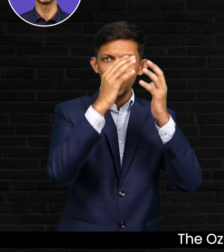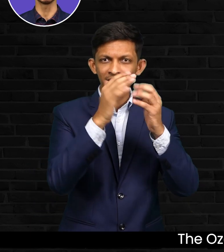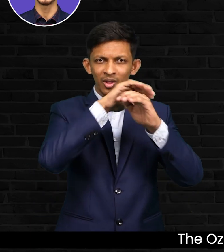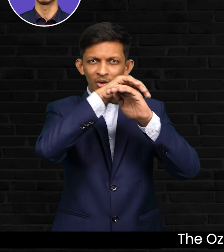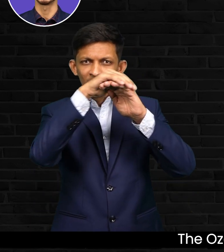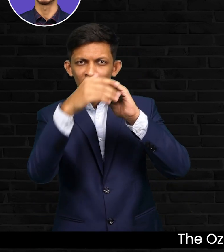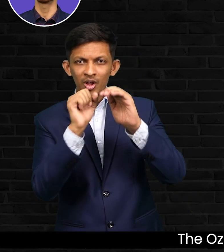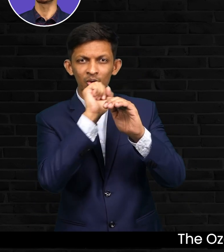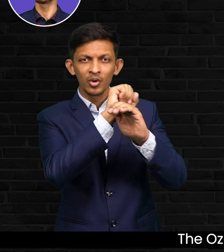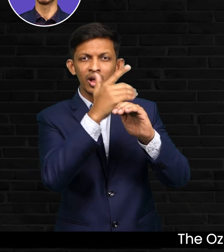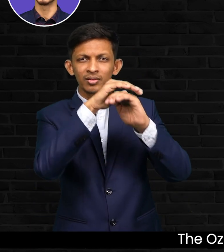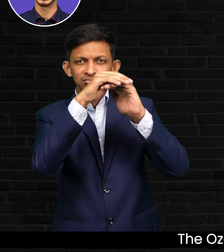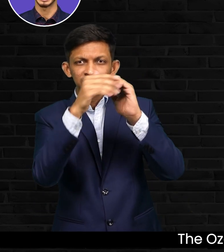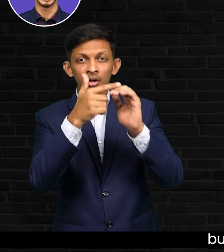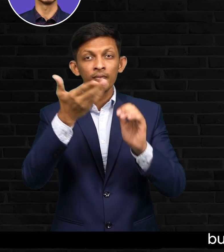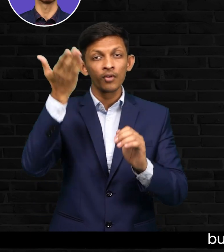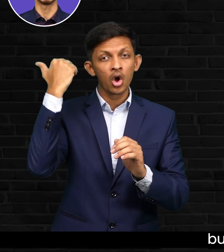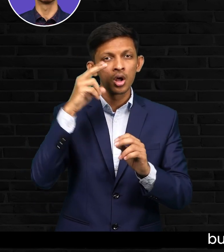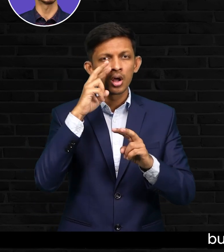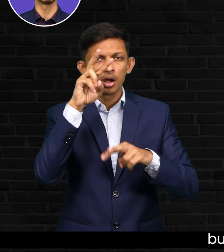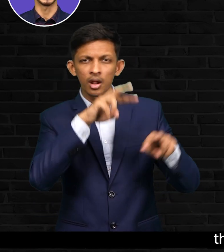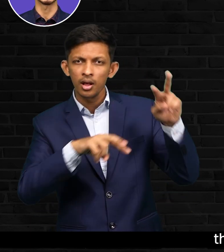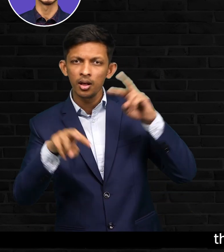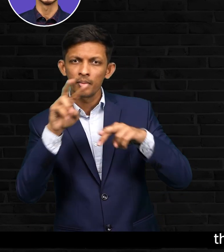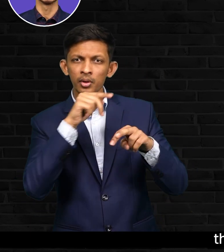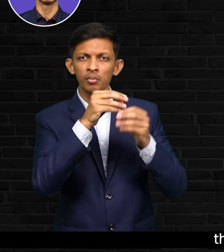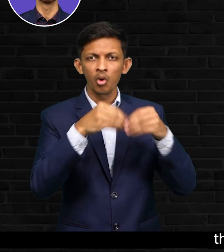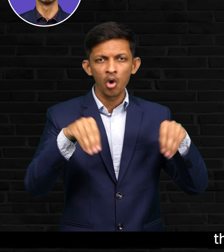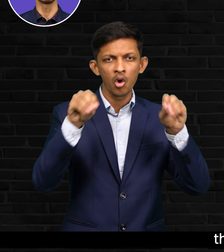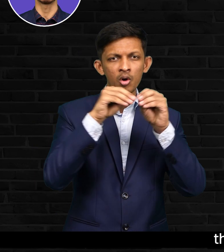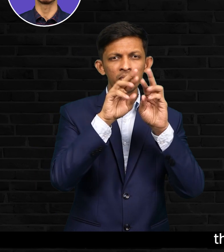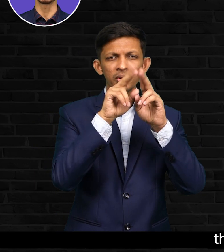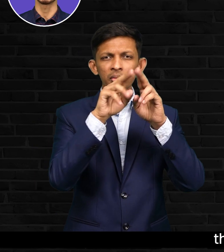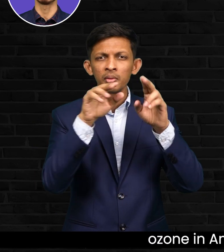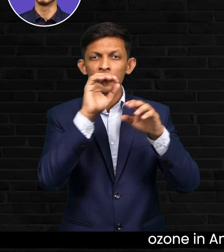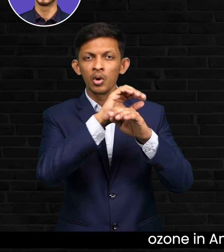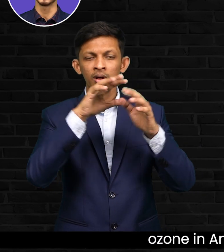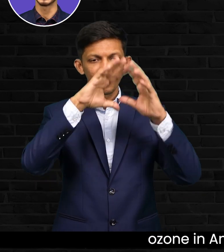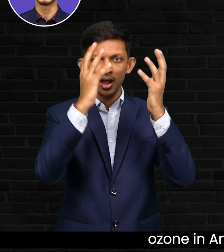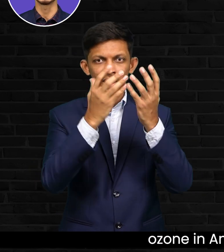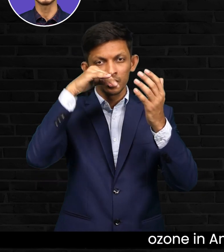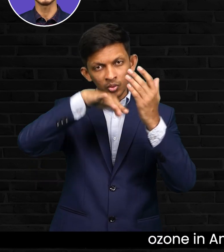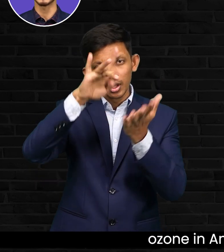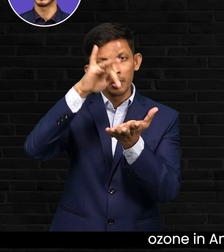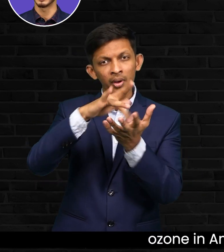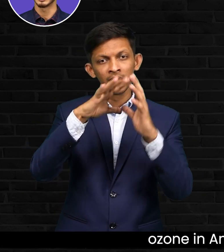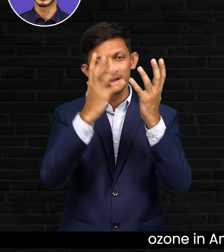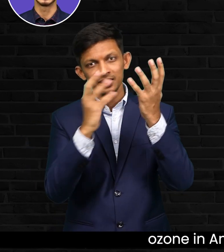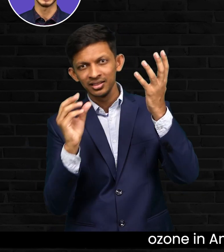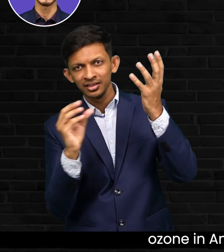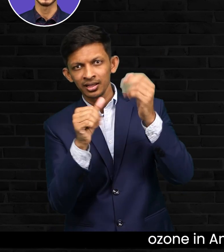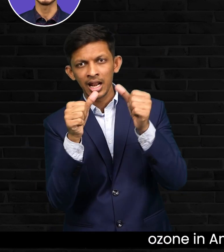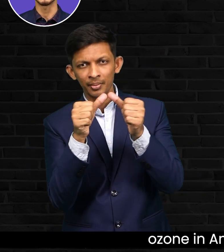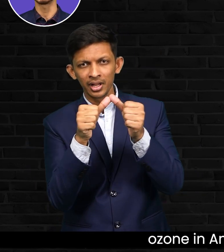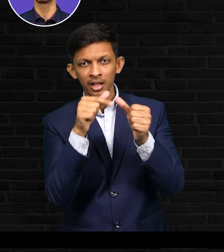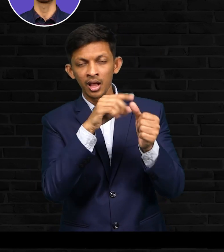the ozone layer is not a hole, as it was observed that there is more depletion of ozone in Antarctica